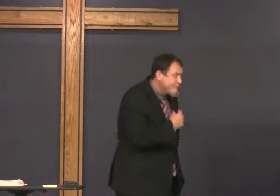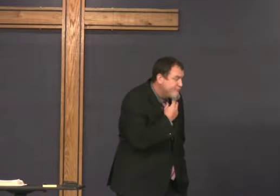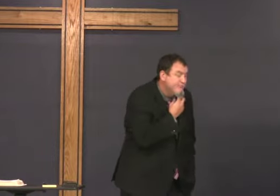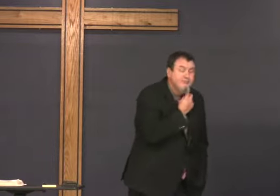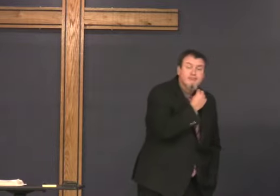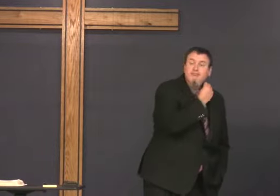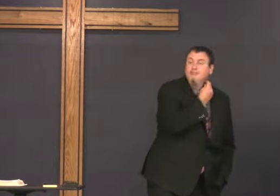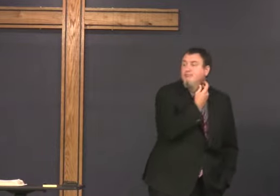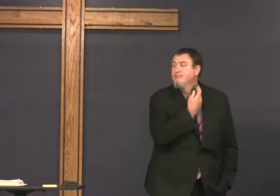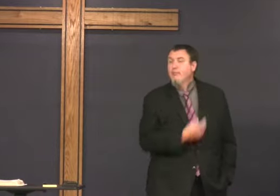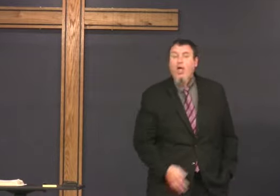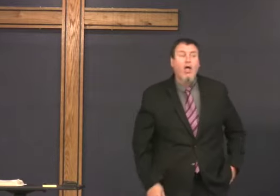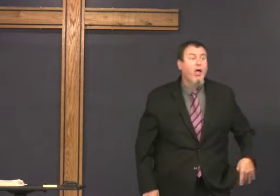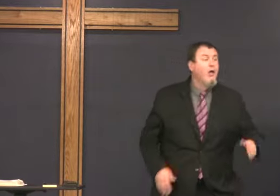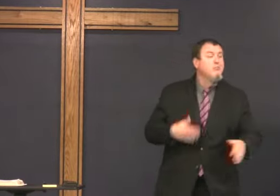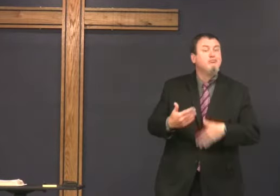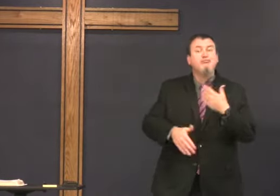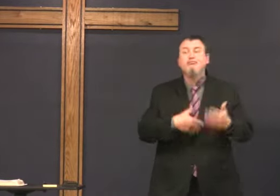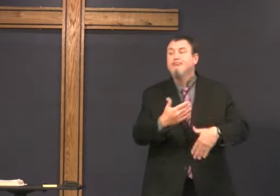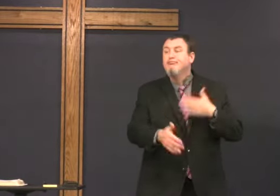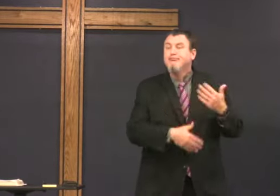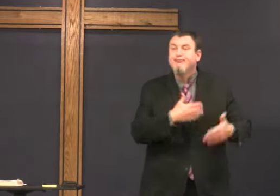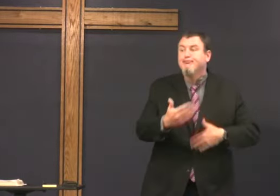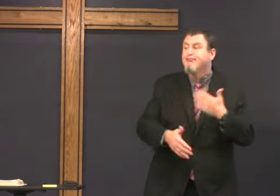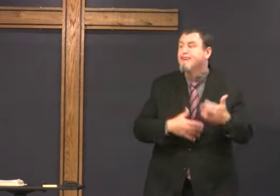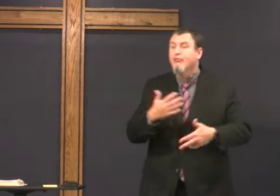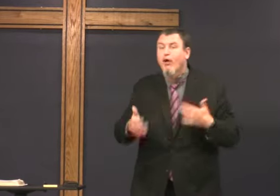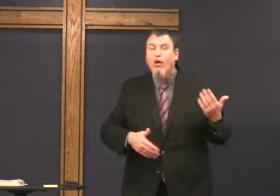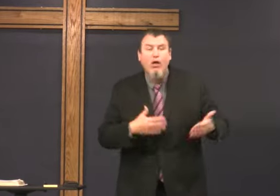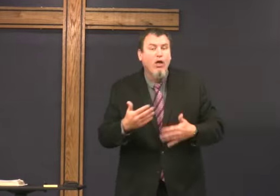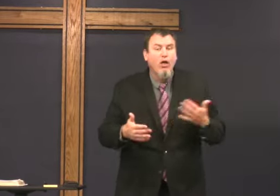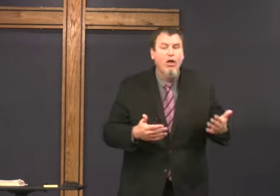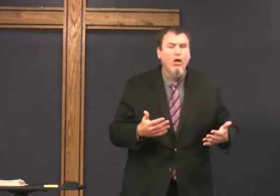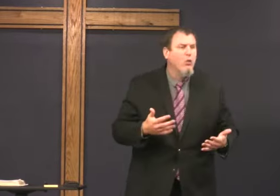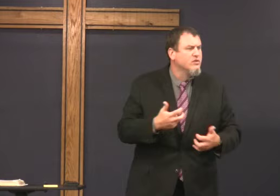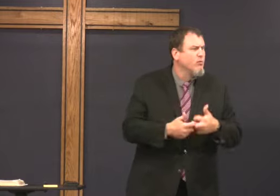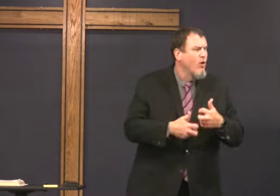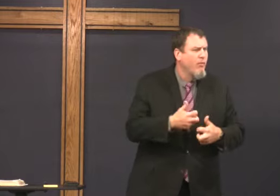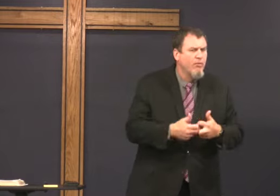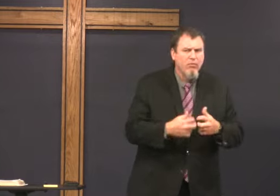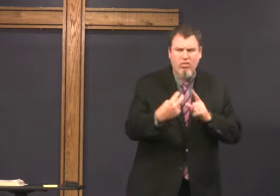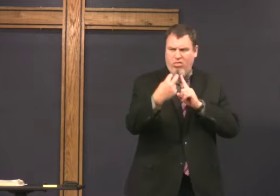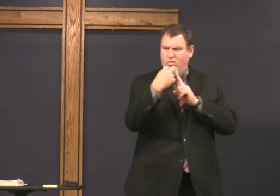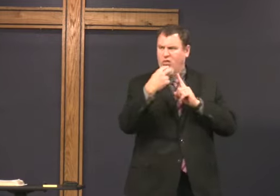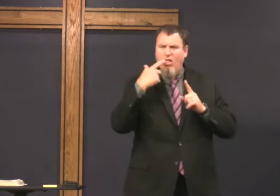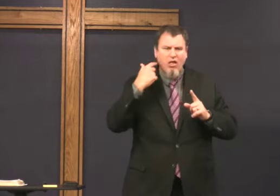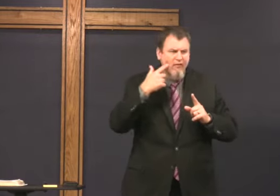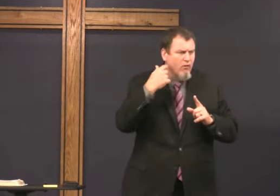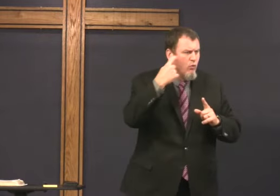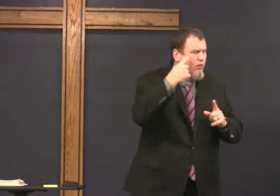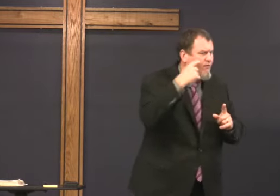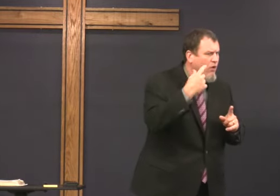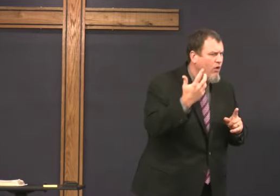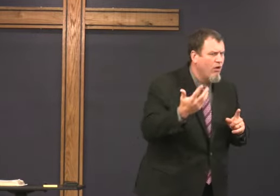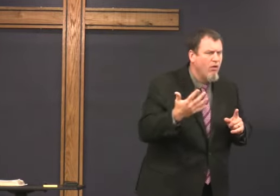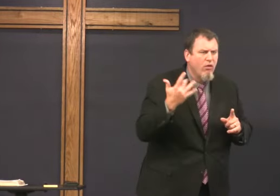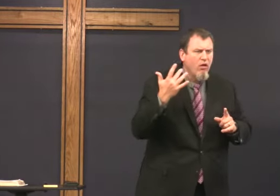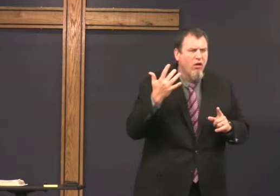Oh, yep. And I'm going on with the day with my collar flipped up. But what's the problem? And what's everyone laughing